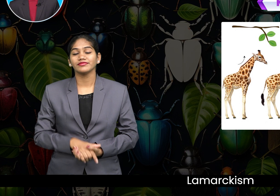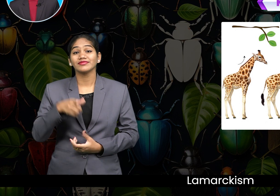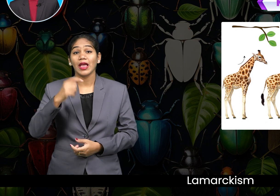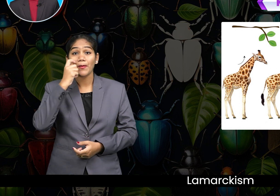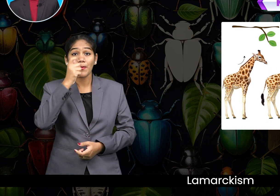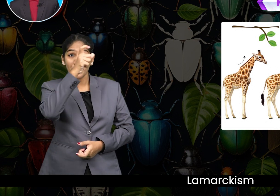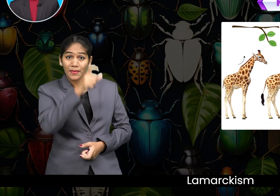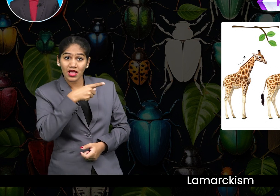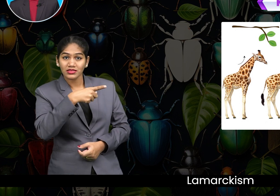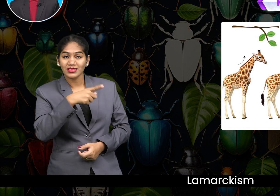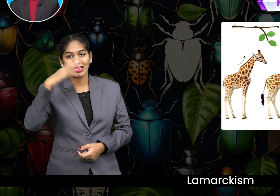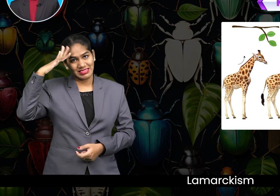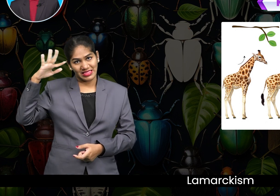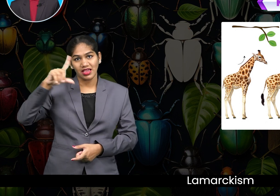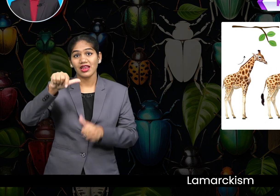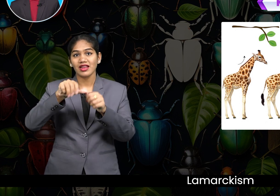Lamarckism,